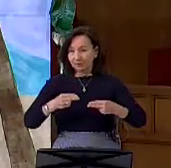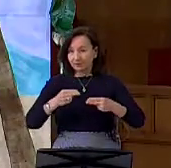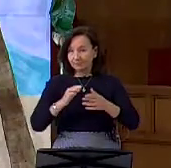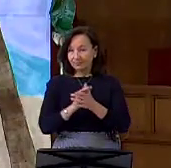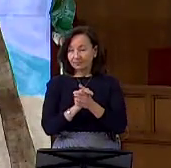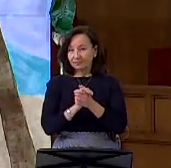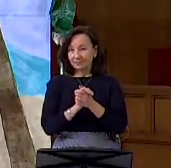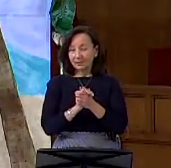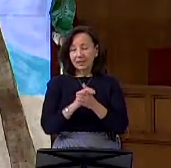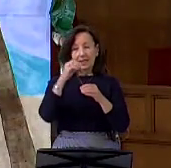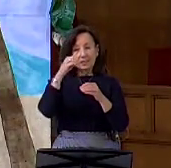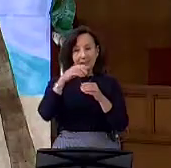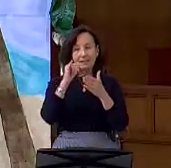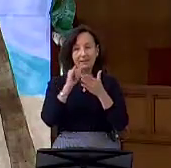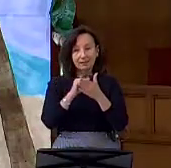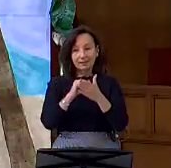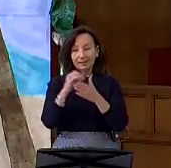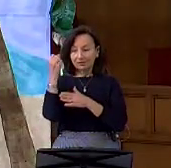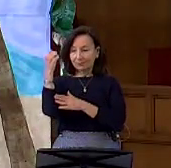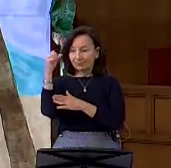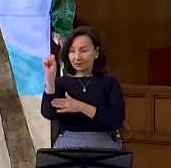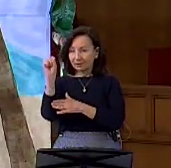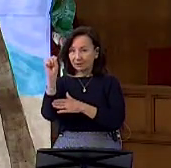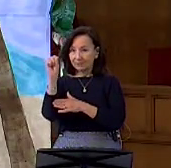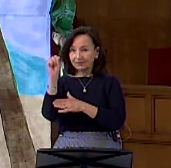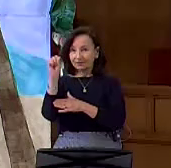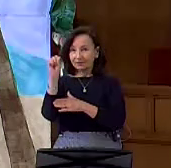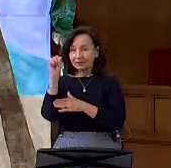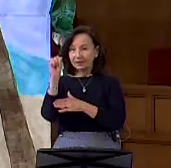And in that rebellious and corruptible state,